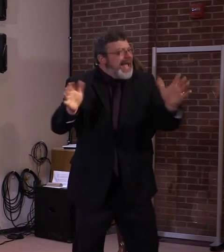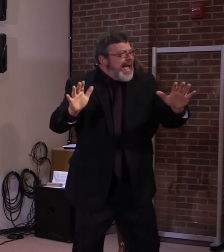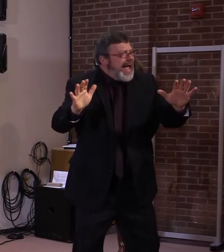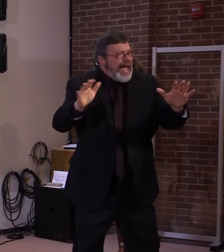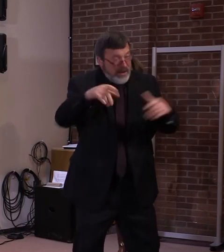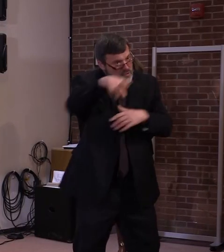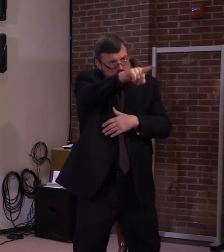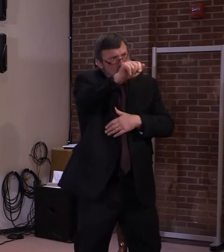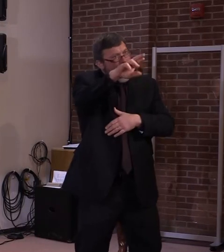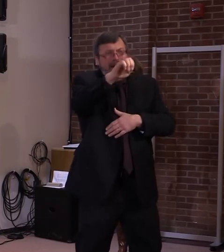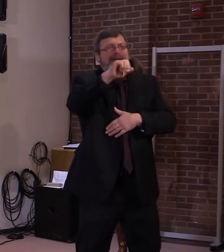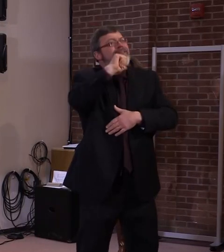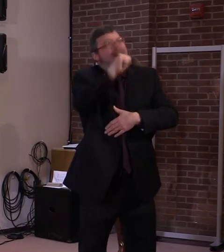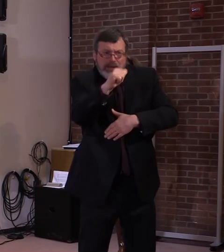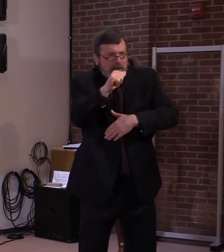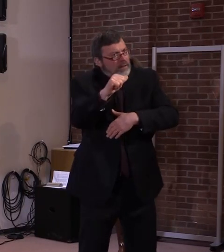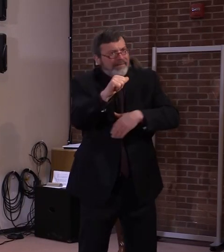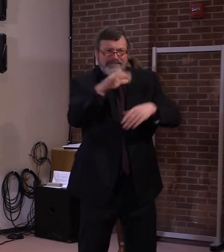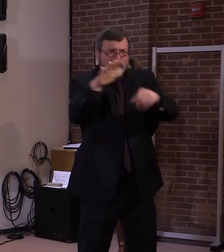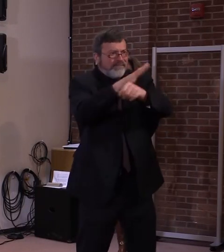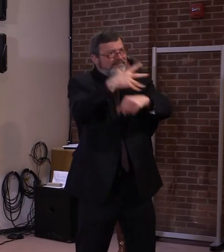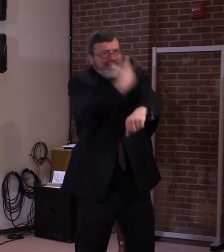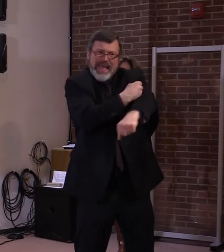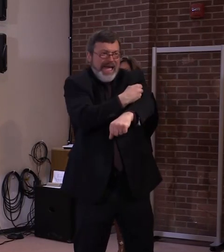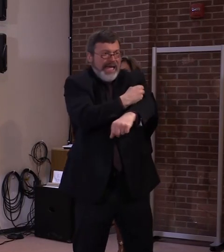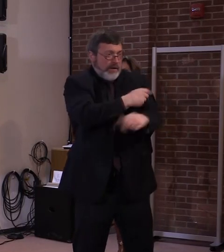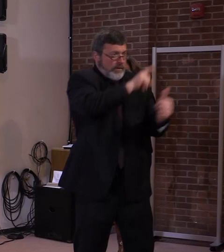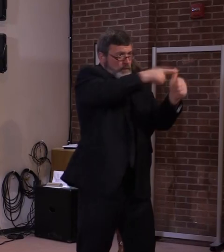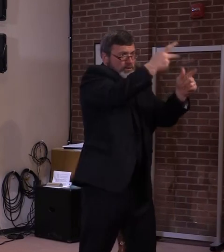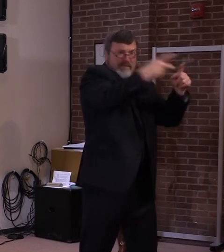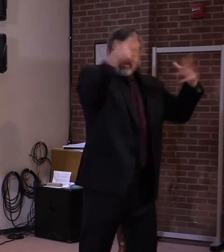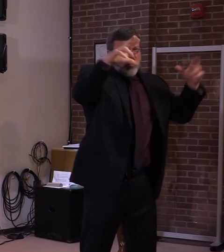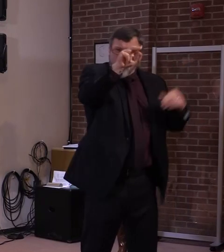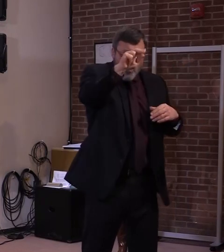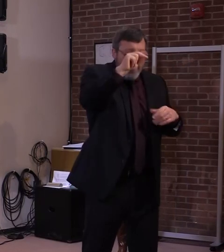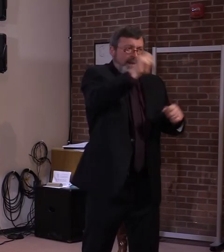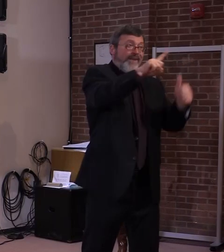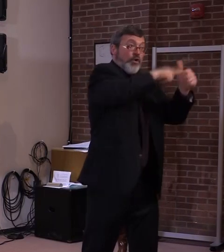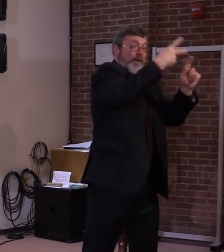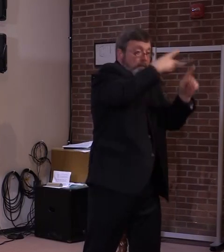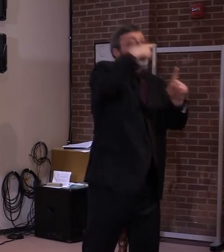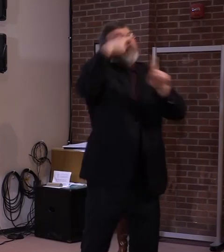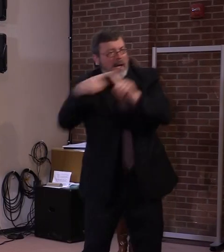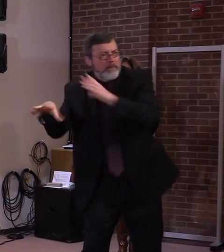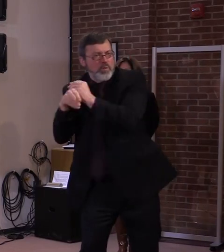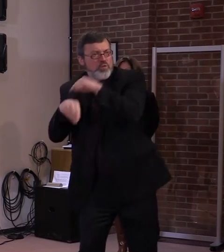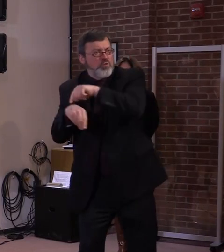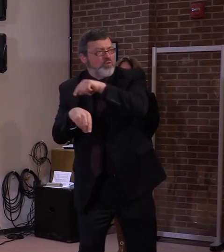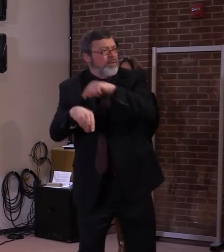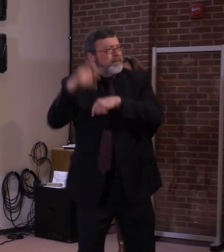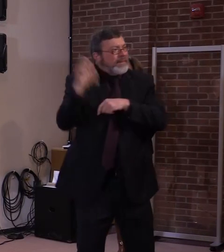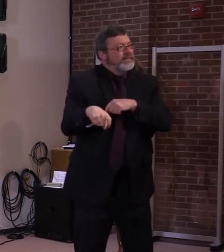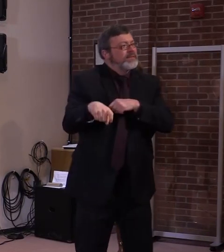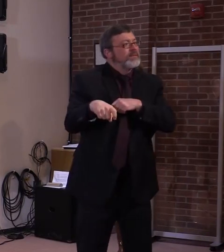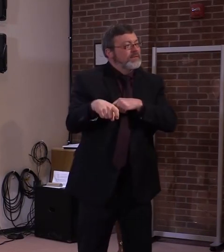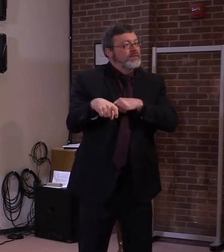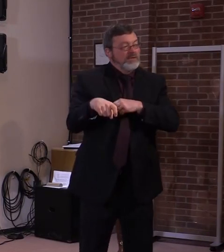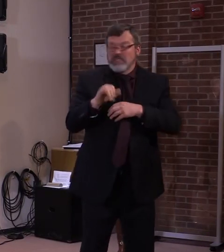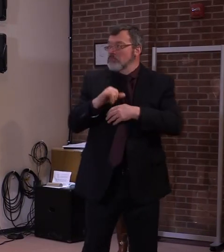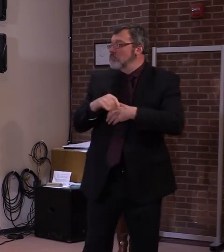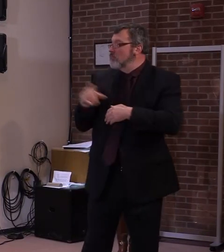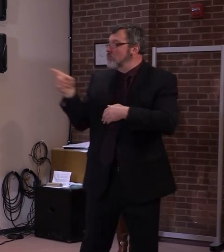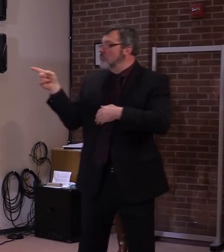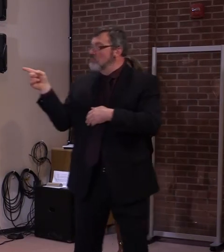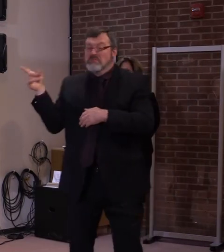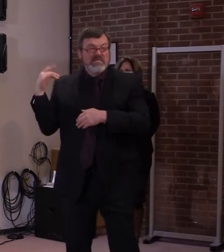you and the people you care about. Let's, as you can see in the slide here, we have layered